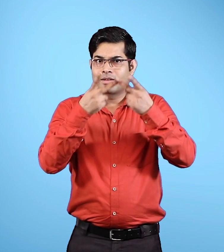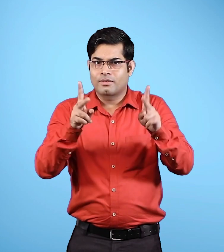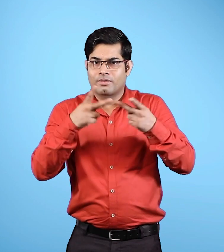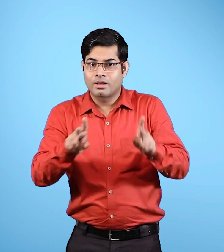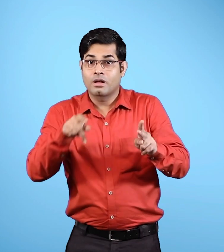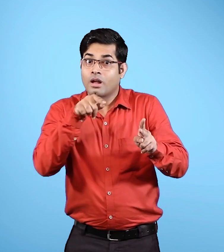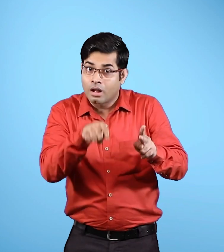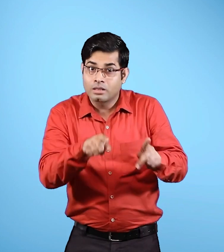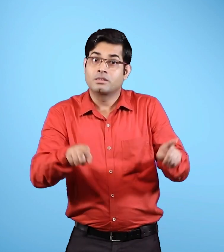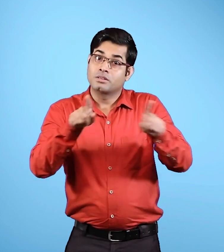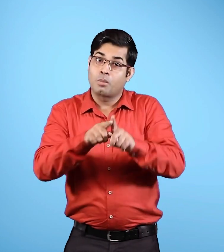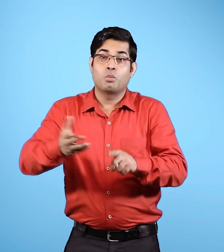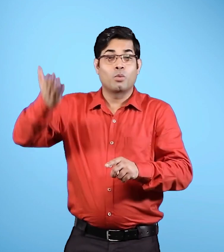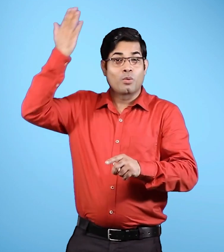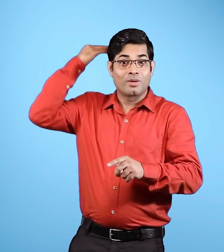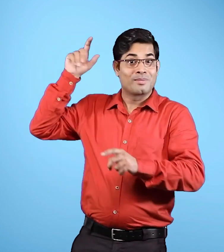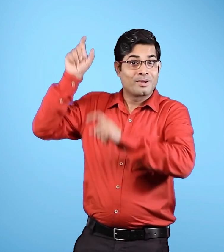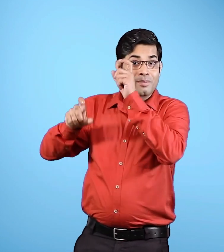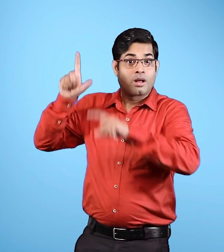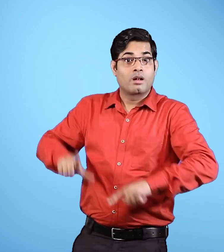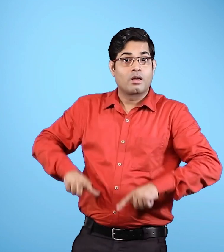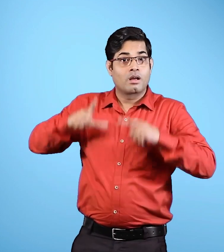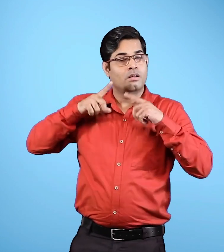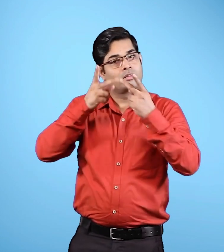such as these existed in the past as well.